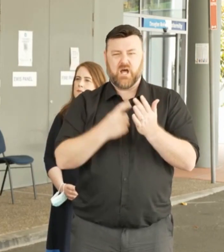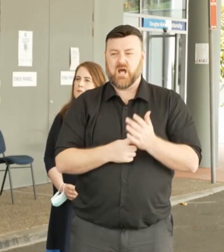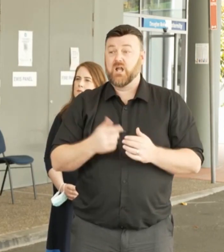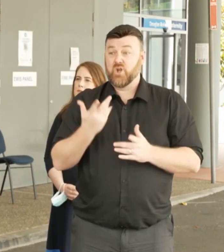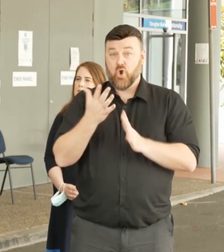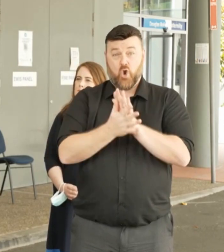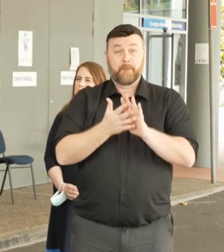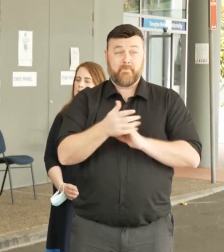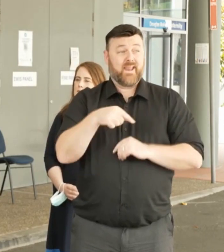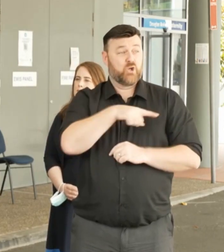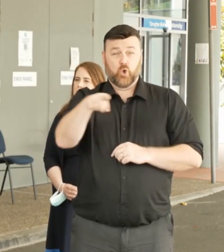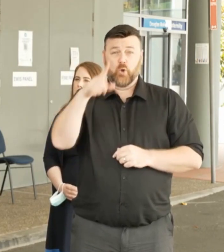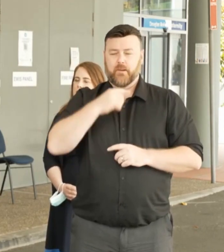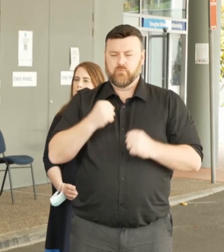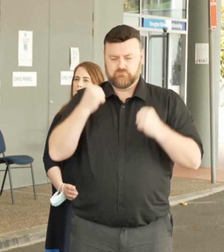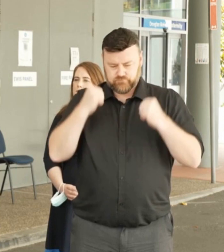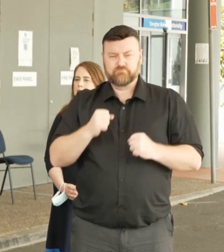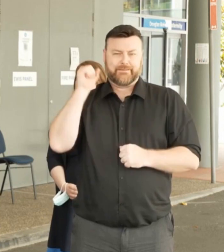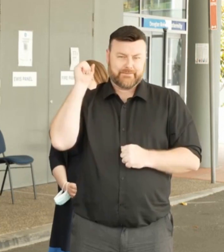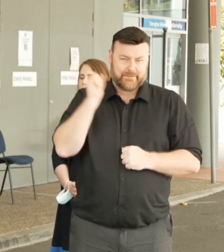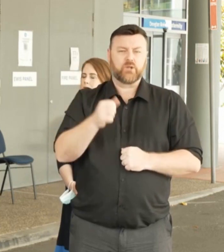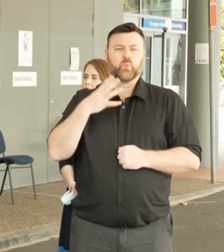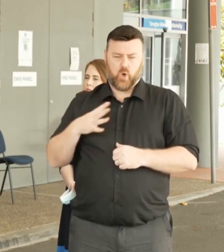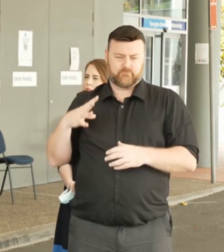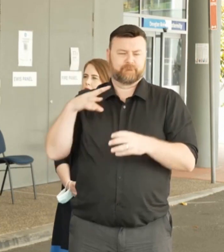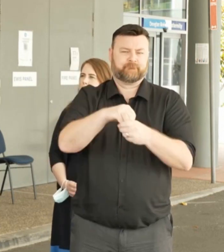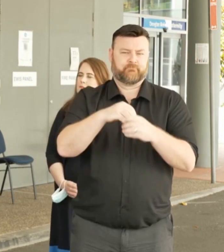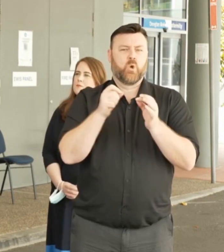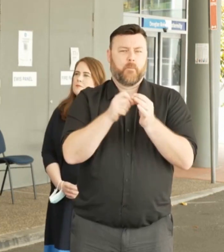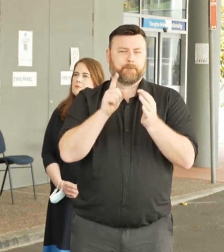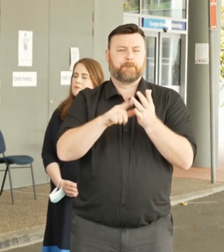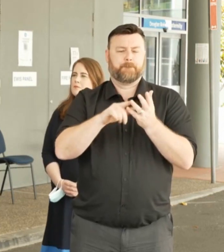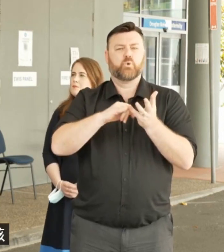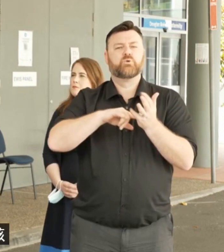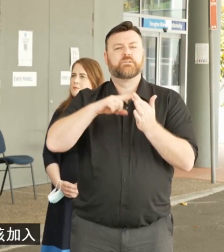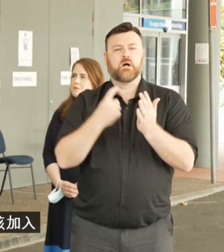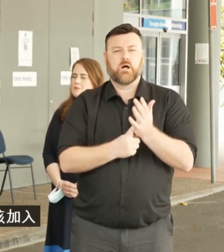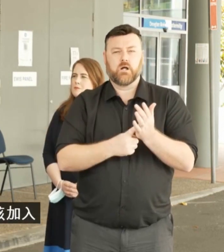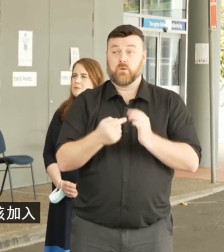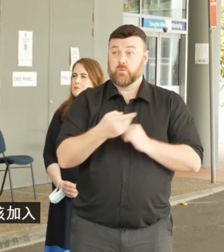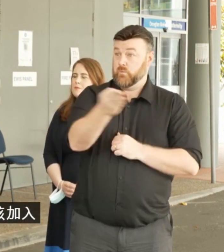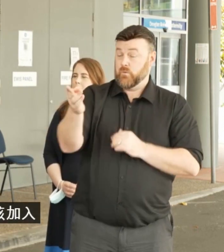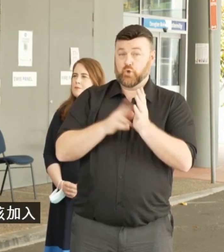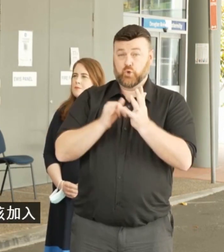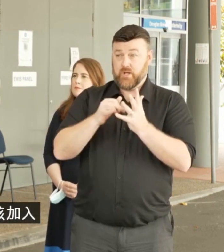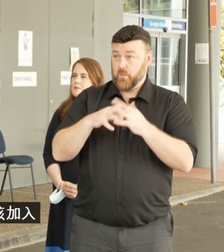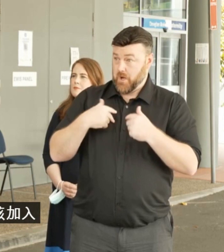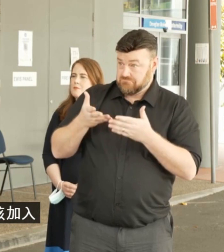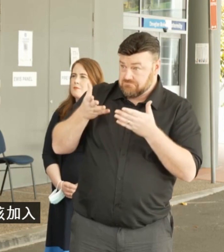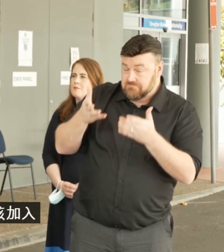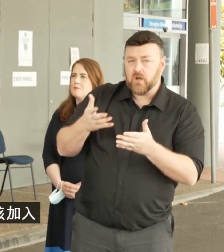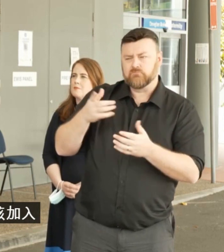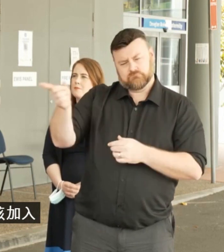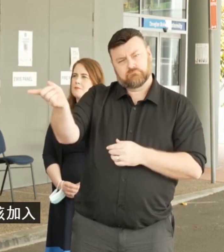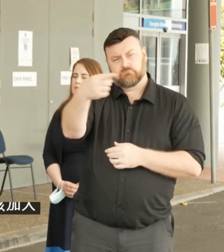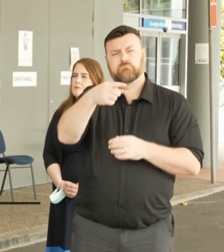are voting with their feet to join the booster club. And everybody in New South Wales who is eligible should get into that club. It certainly is